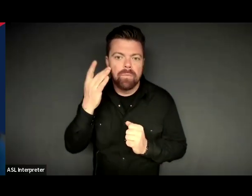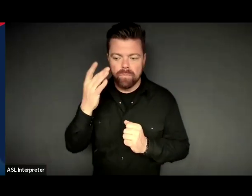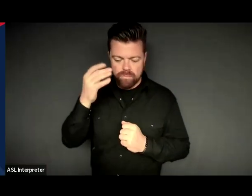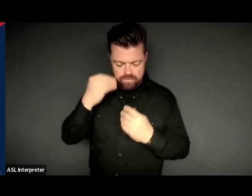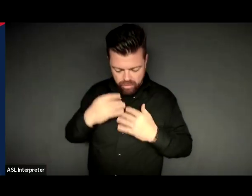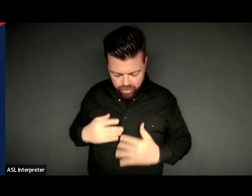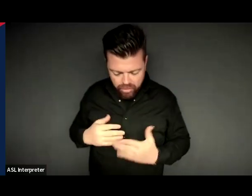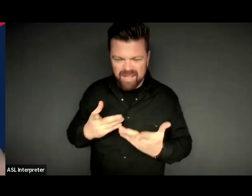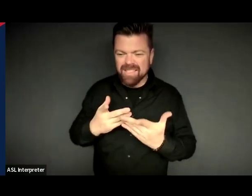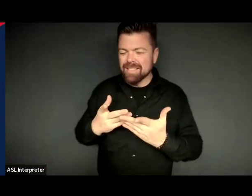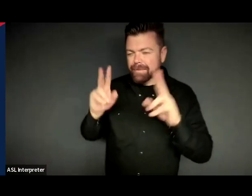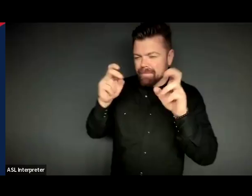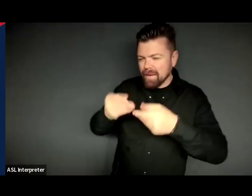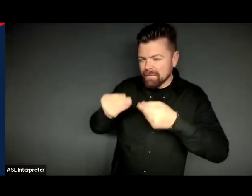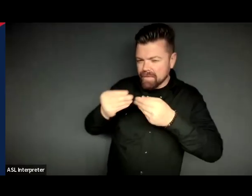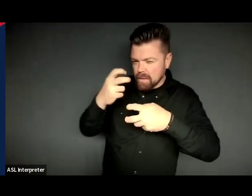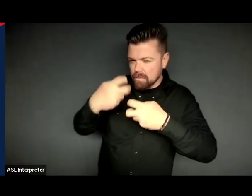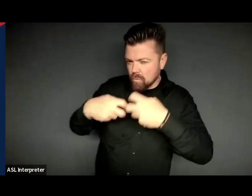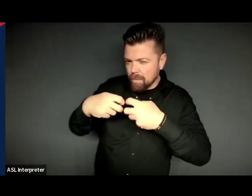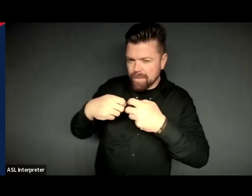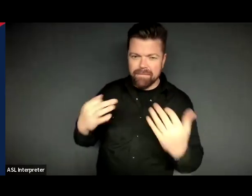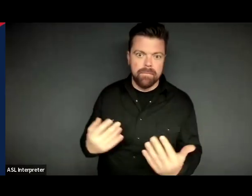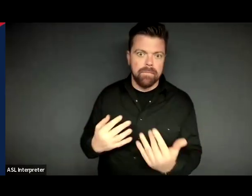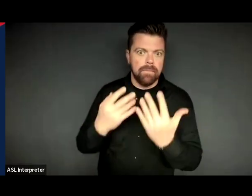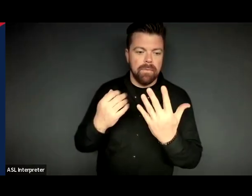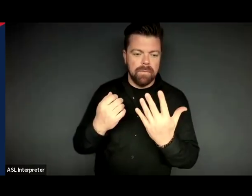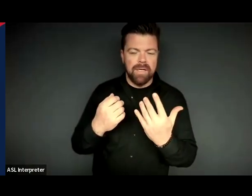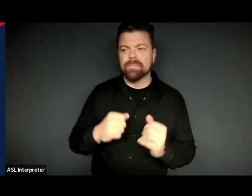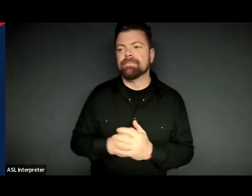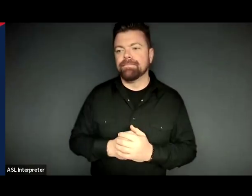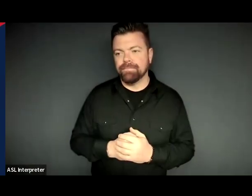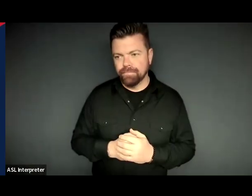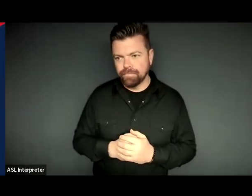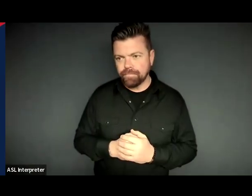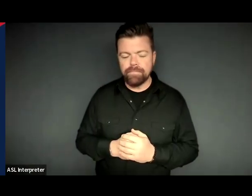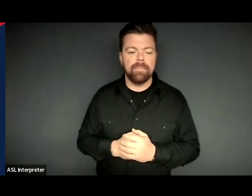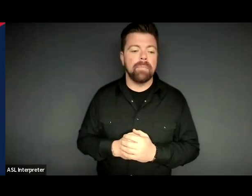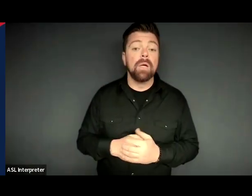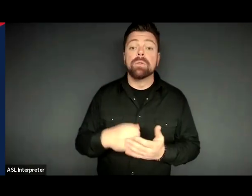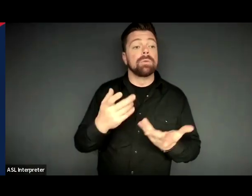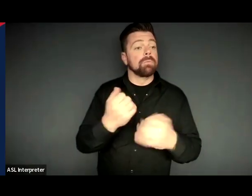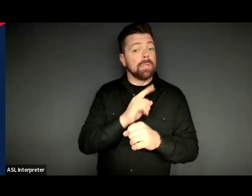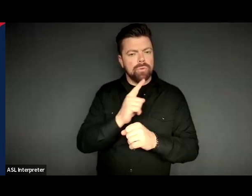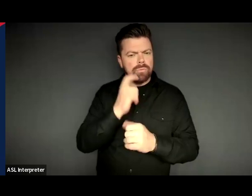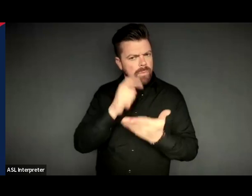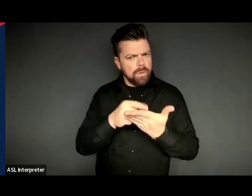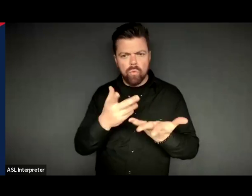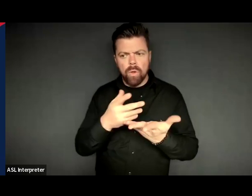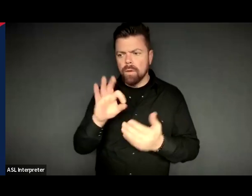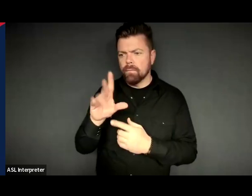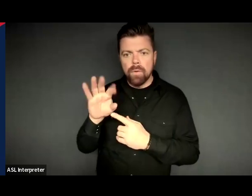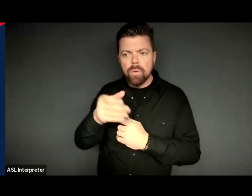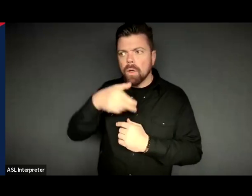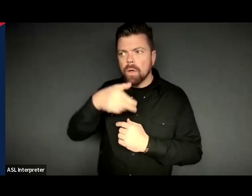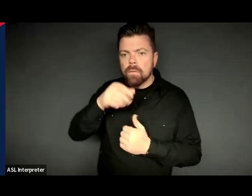the flames. So be sure that you are looking at what fluid, what you're eating, what